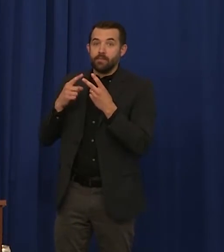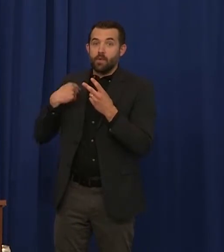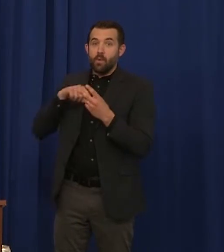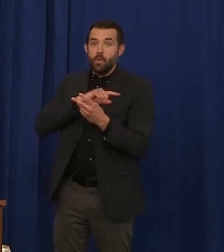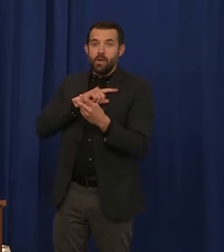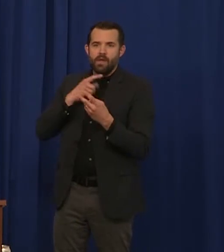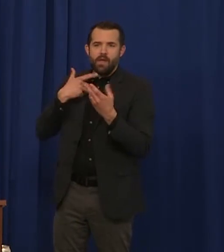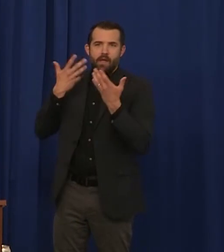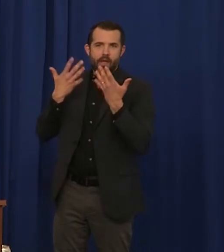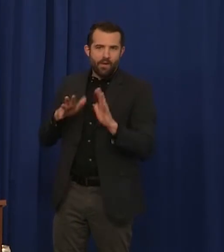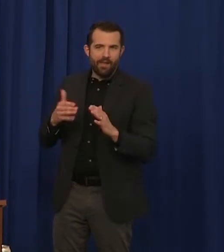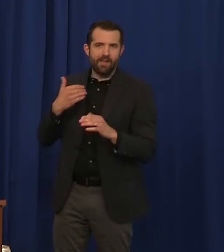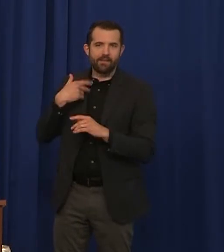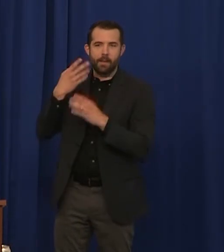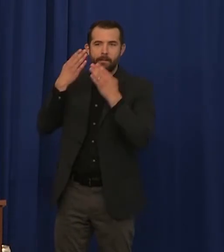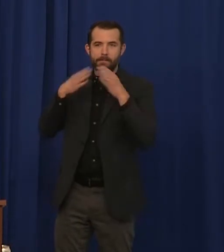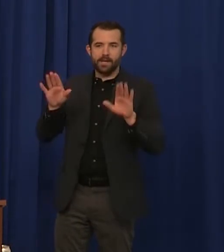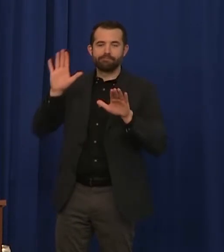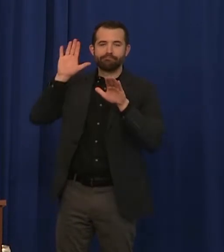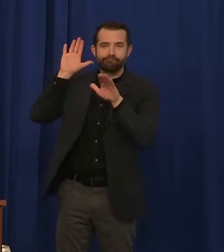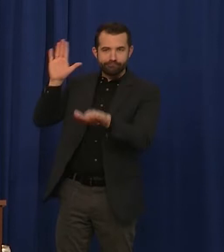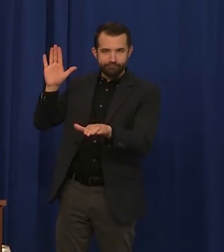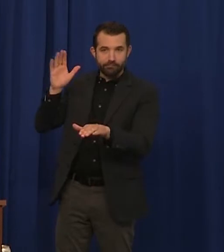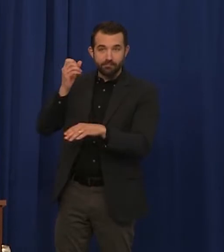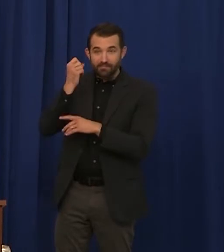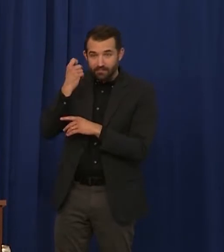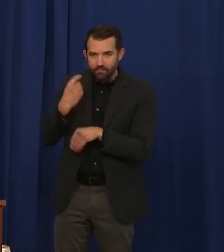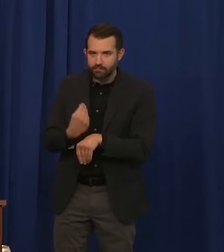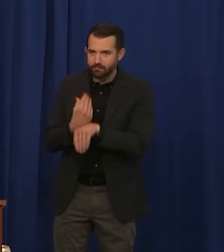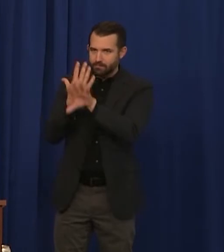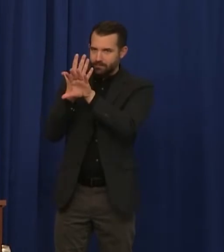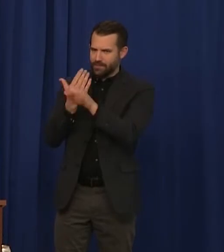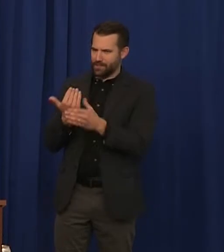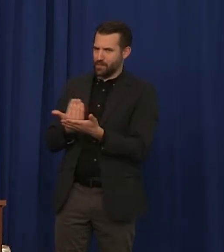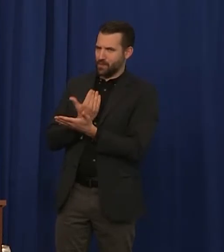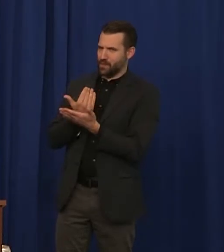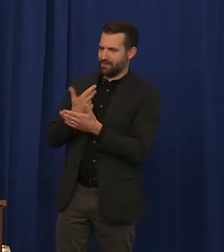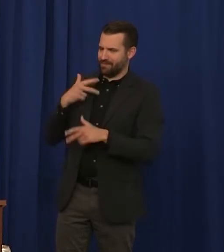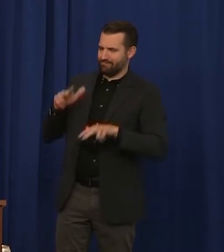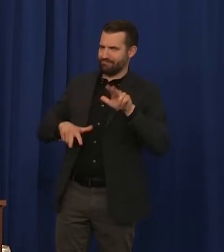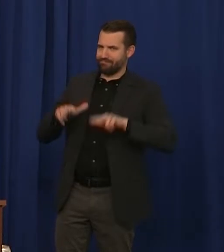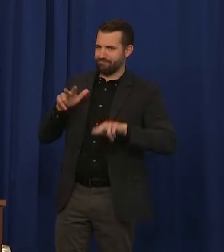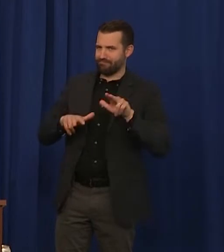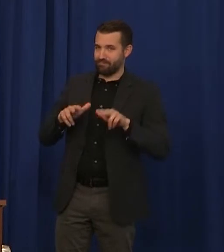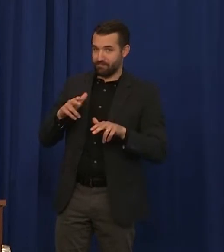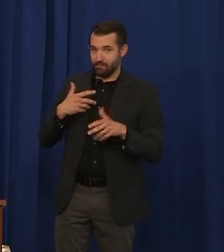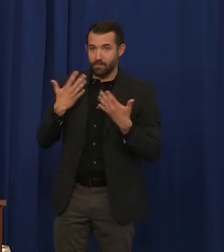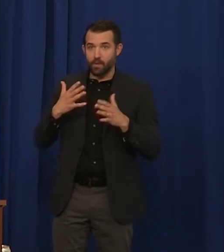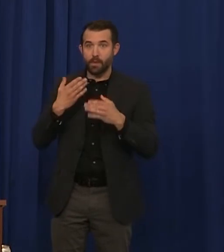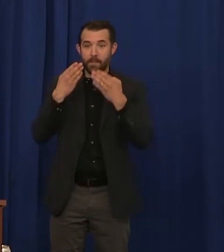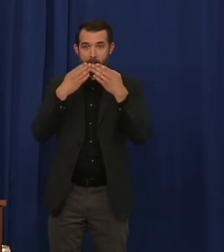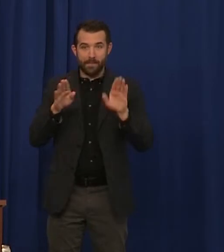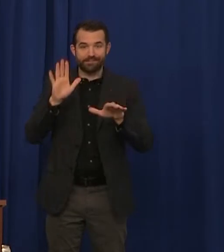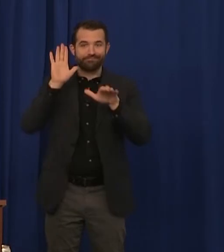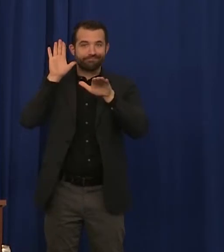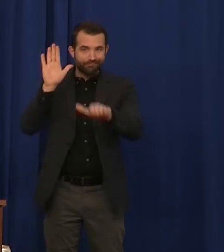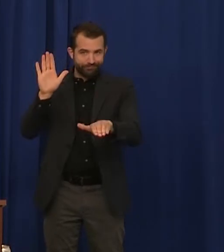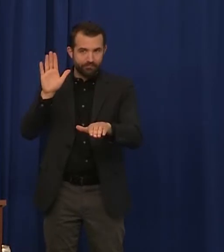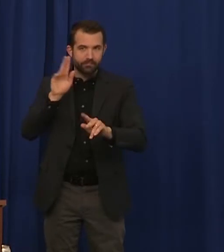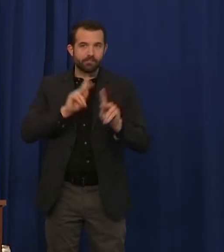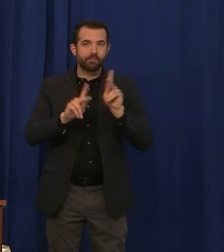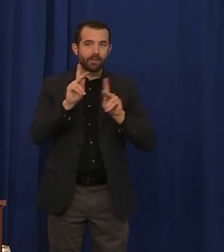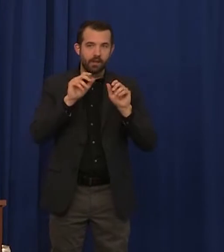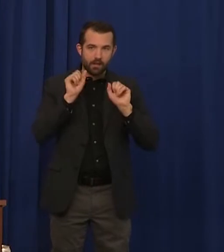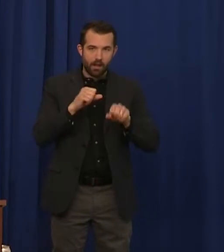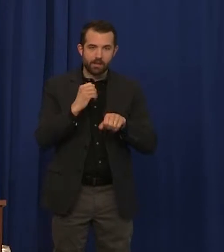practicing appropriate social distancing. It was a new experience for us, but we did hold a public hearing about a week ago,